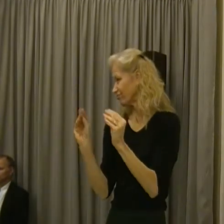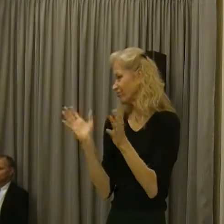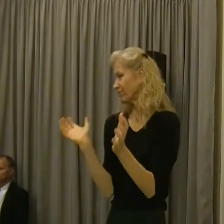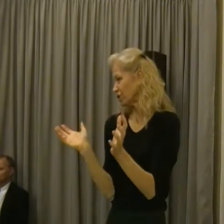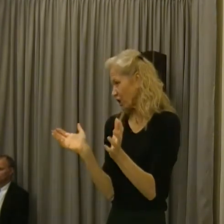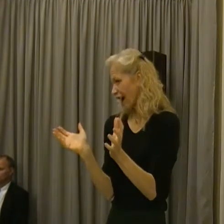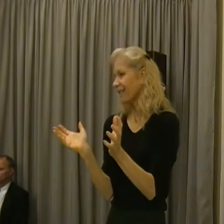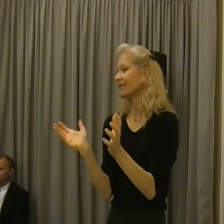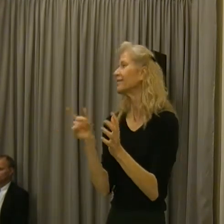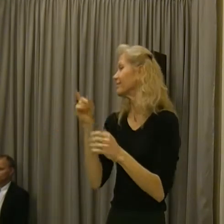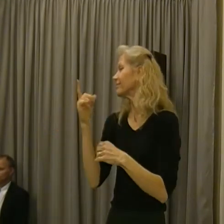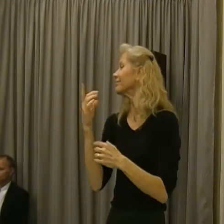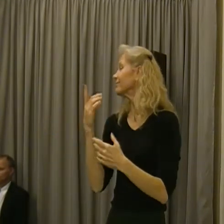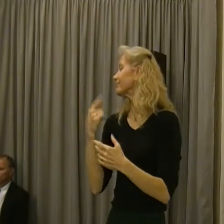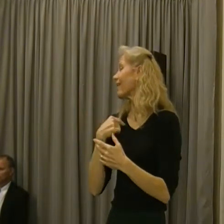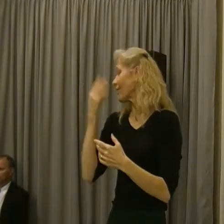All right. Anybody else?